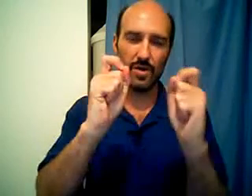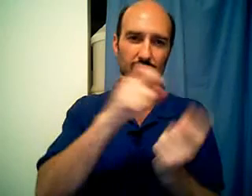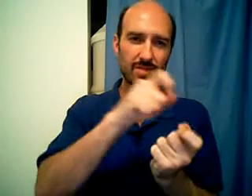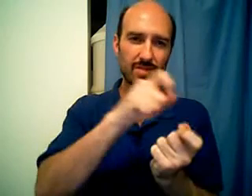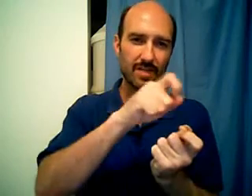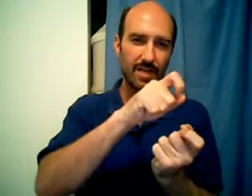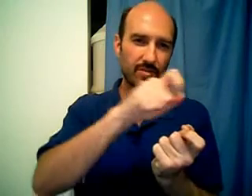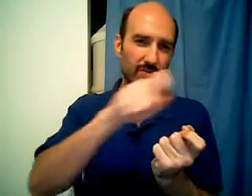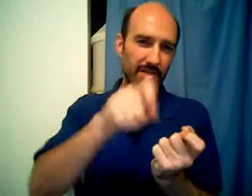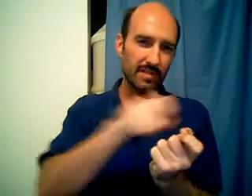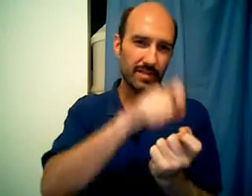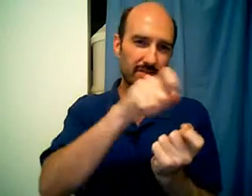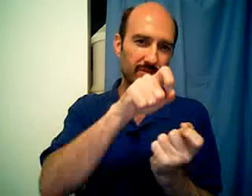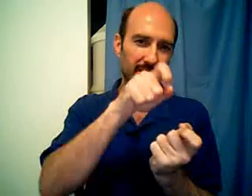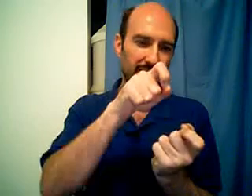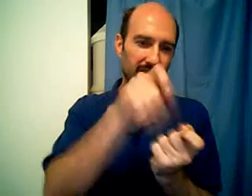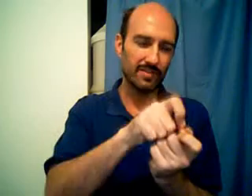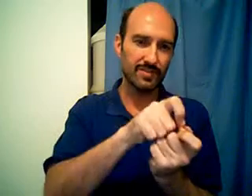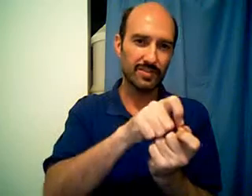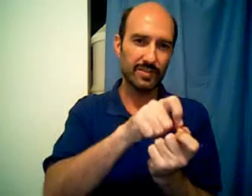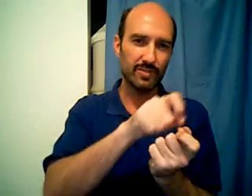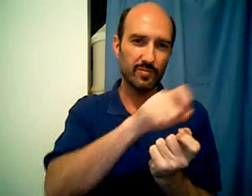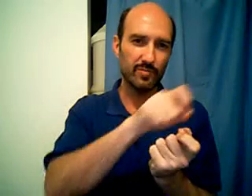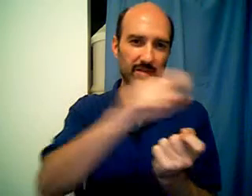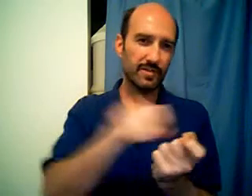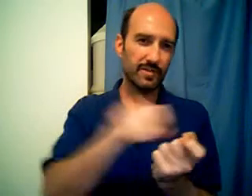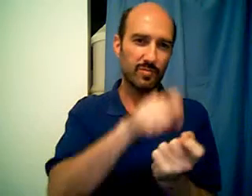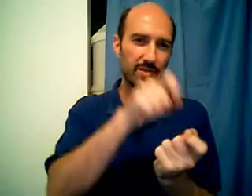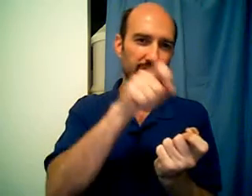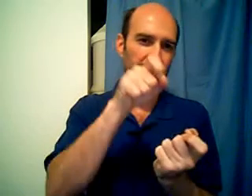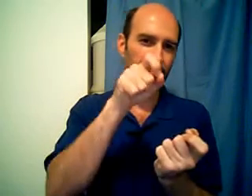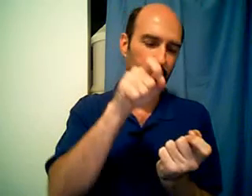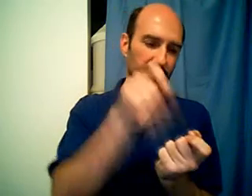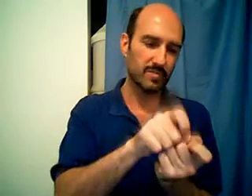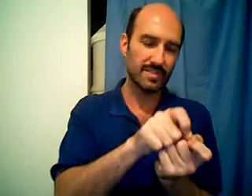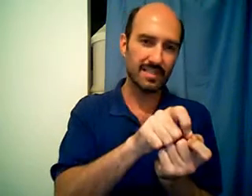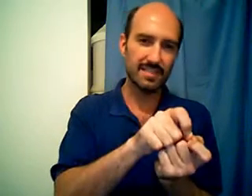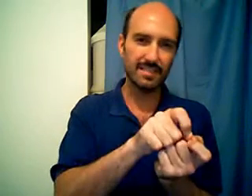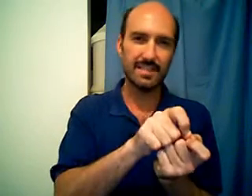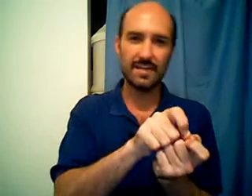O's, and you make like a little circular movement, and then you bring your fingers precisely down